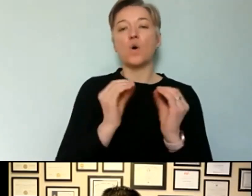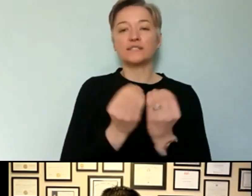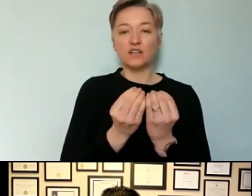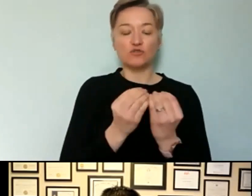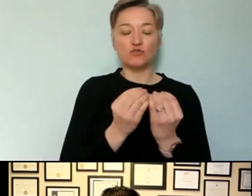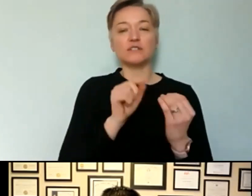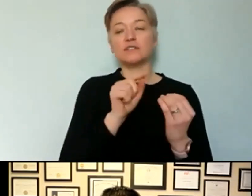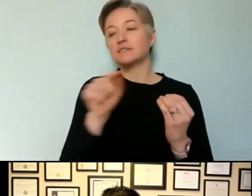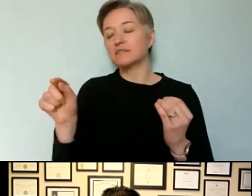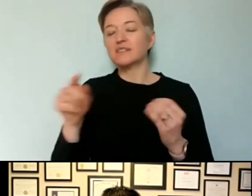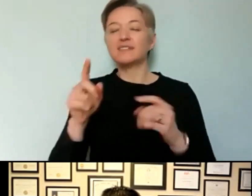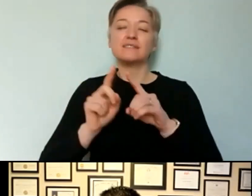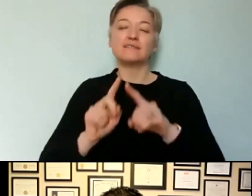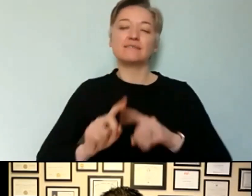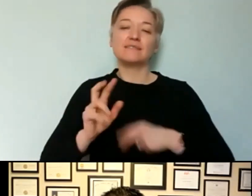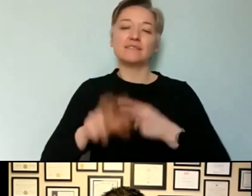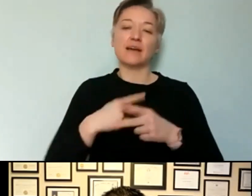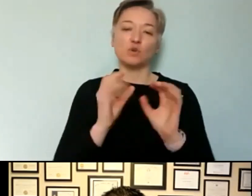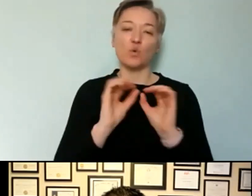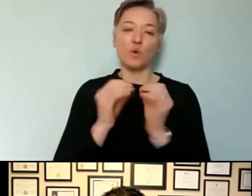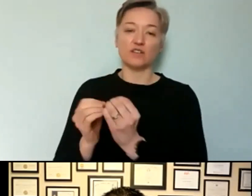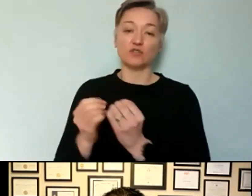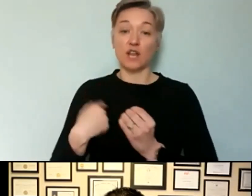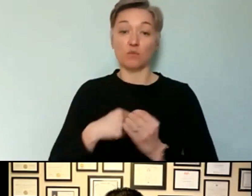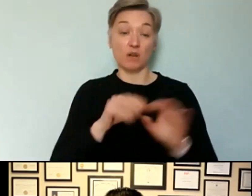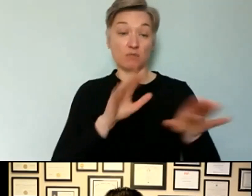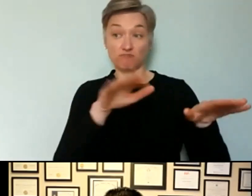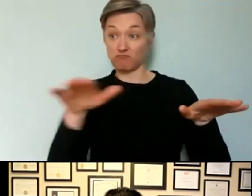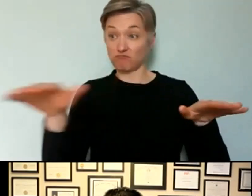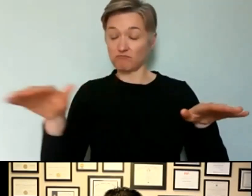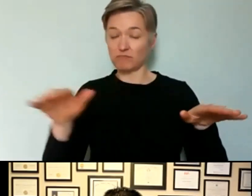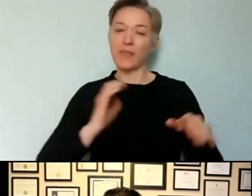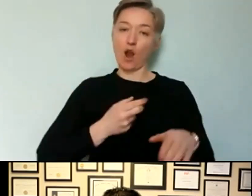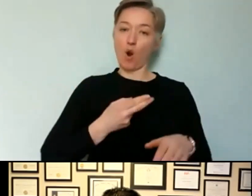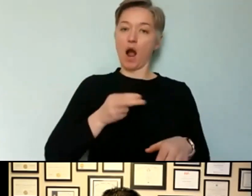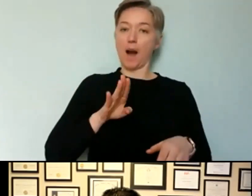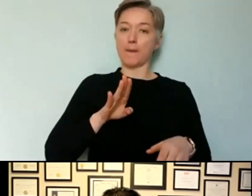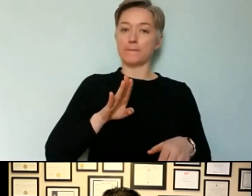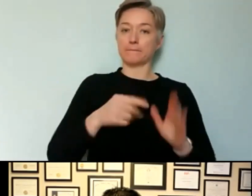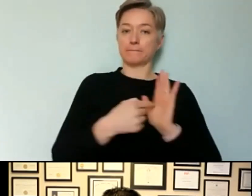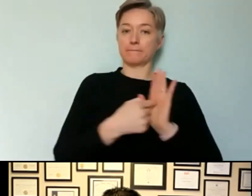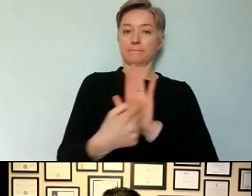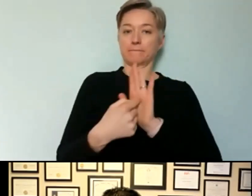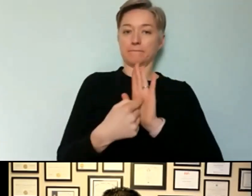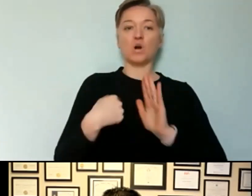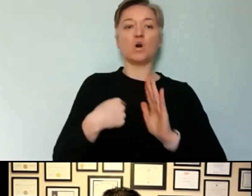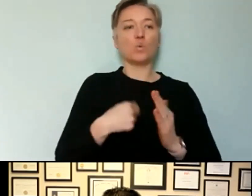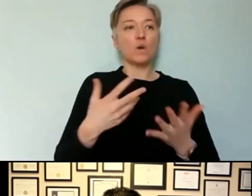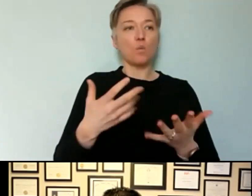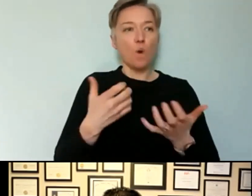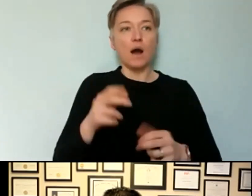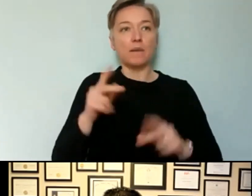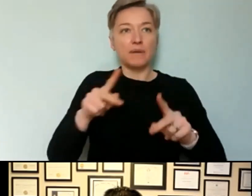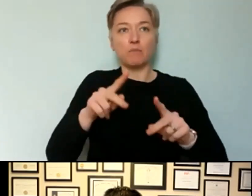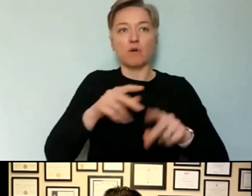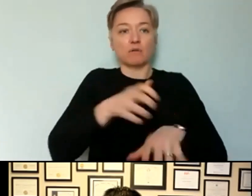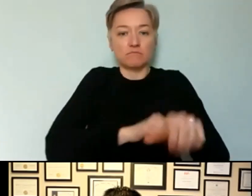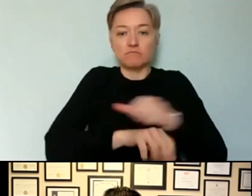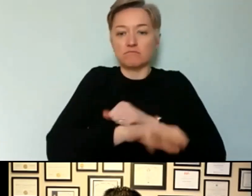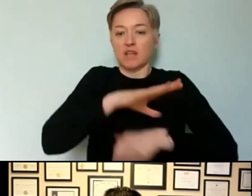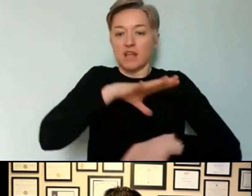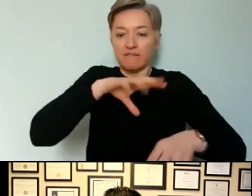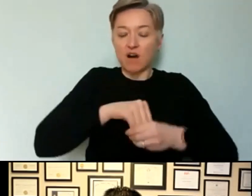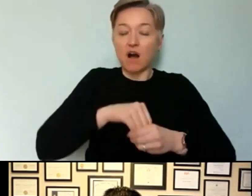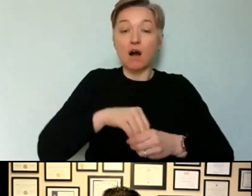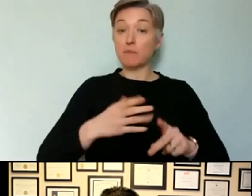different types of organizations. And we put the call out and said on our hub and said, we want to get some feet on the ground if people are willing to go out and knock